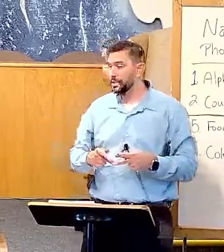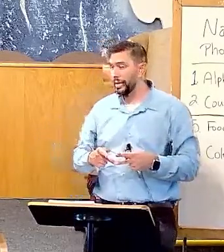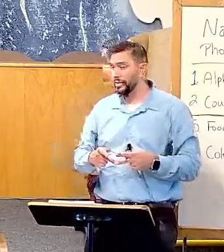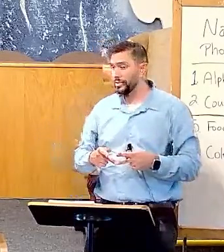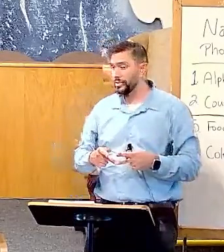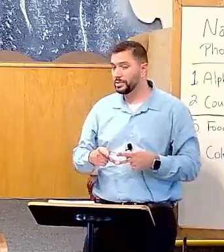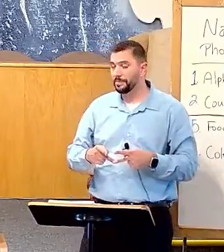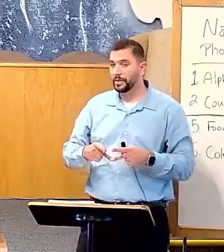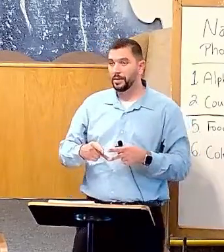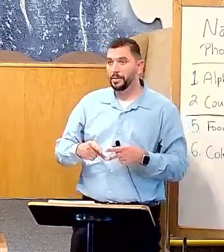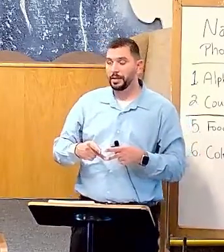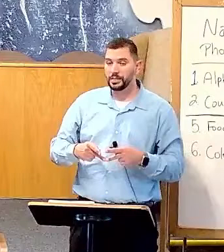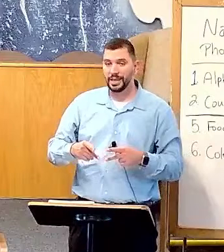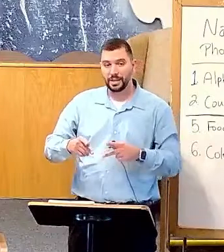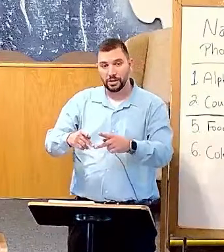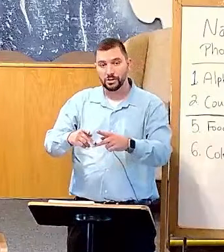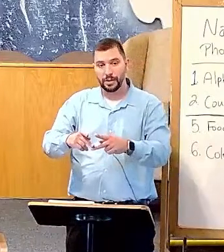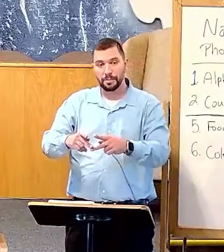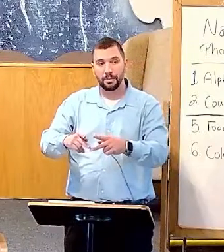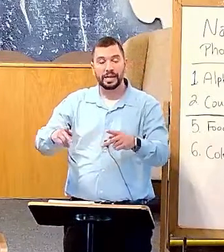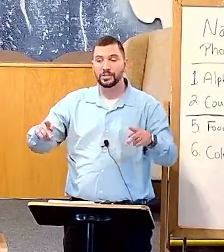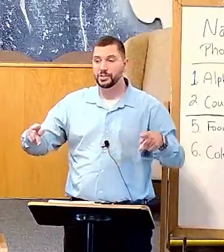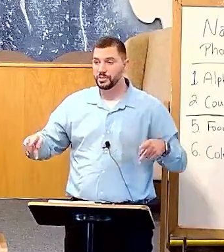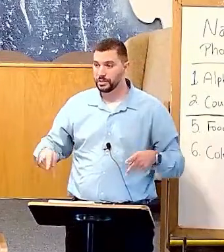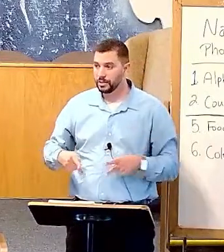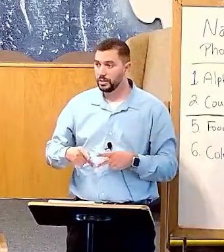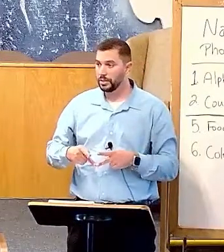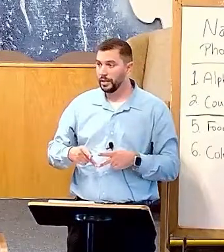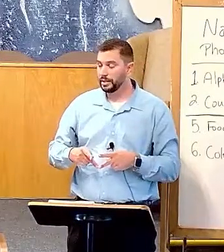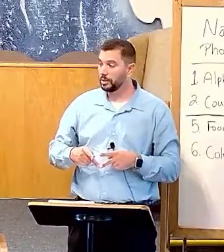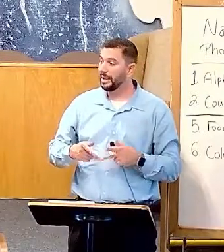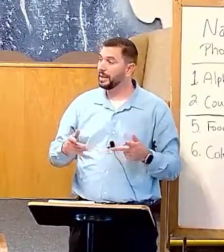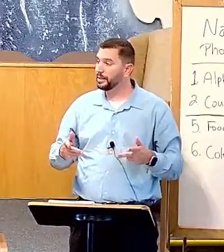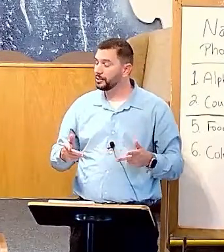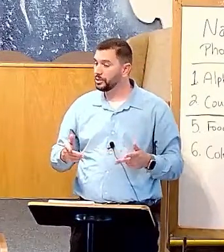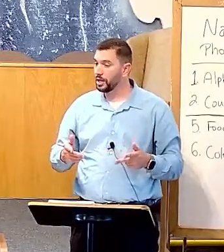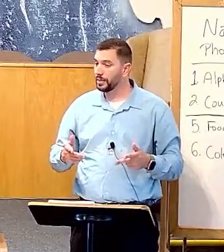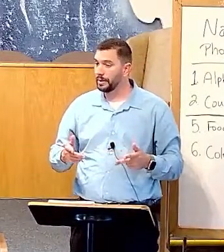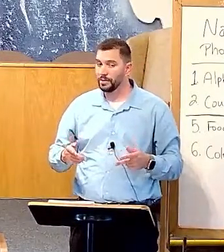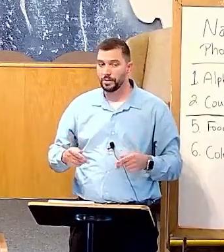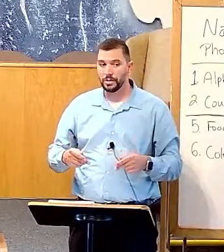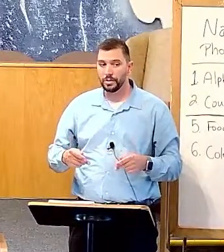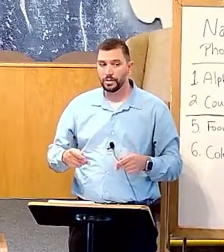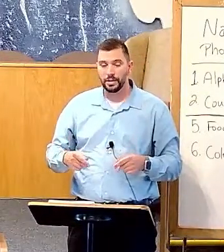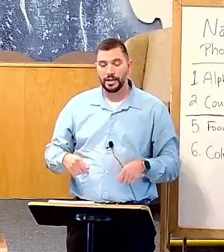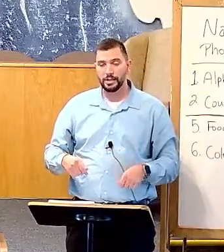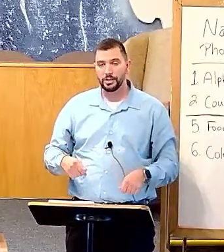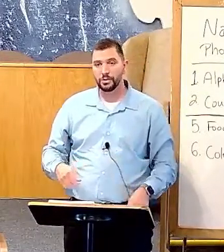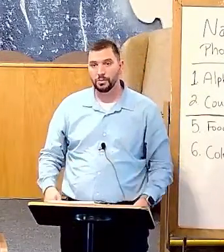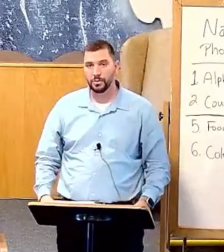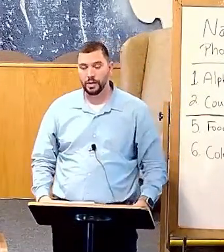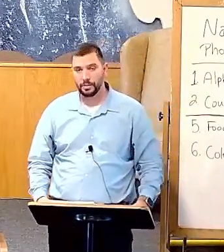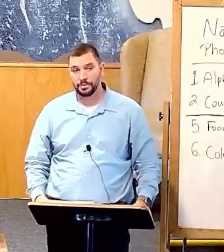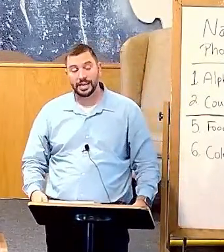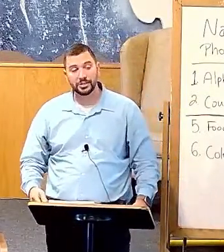matters, because that could also mean place, like the land that you're talking about. And so desert